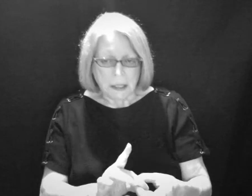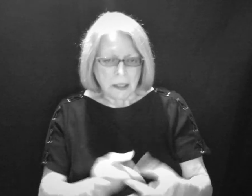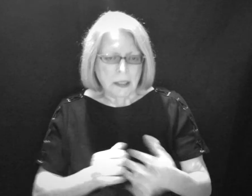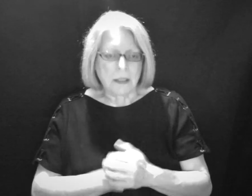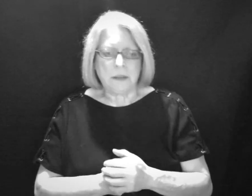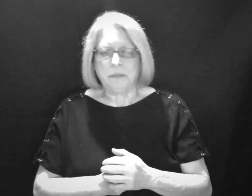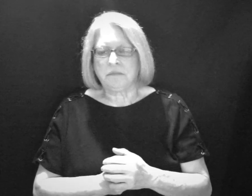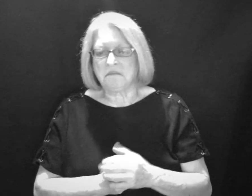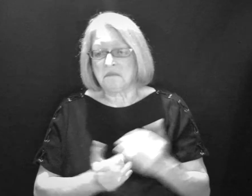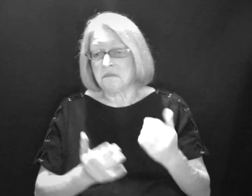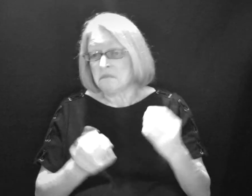70% in the middle.